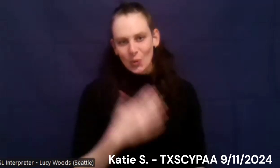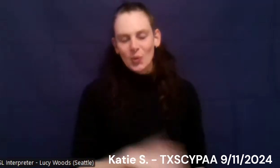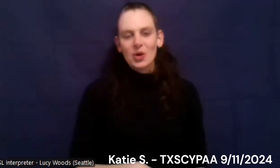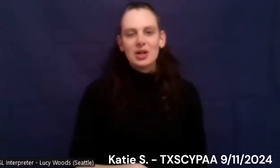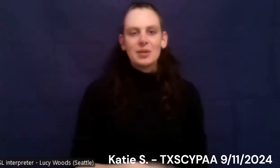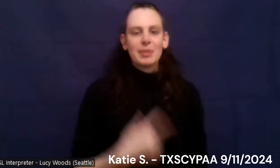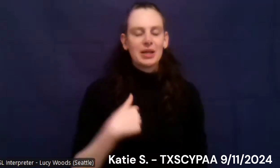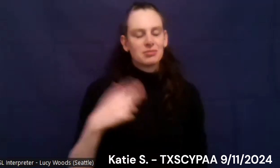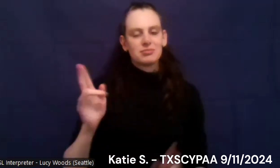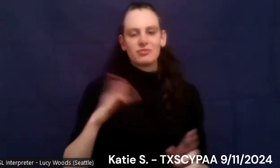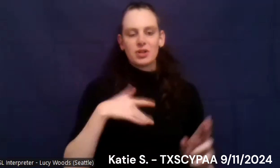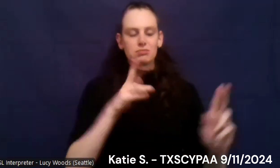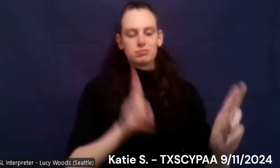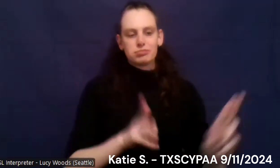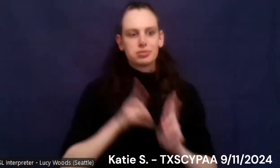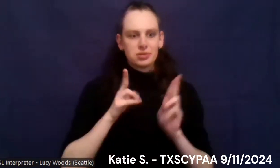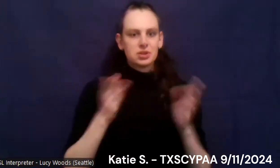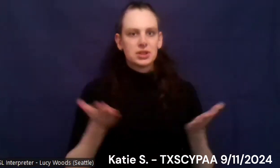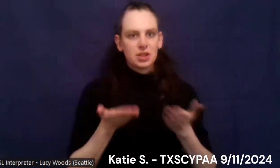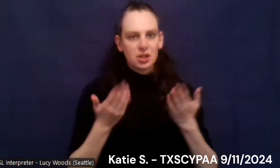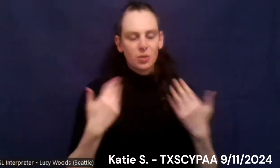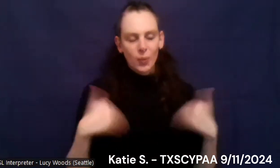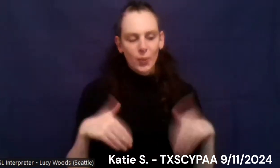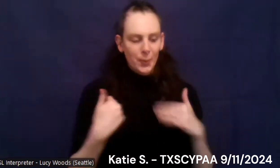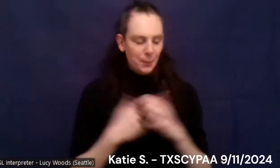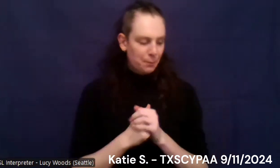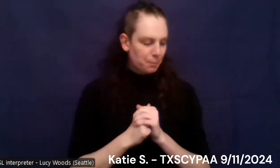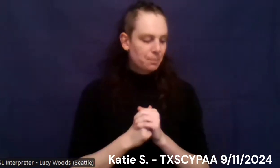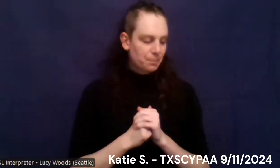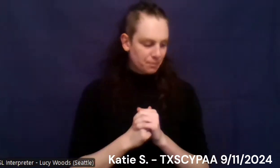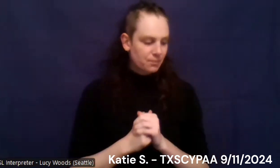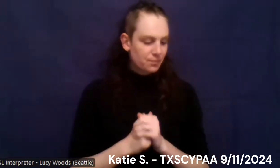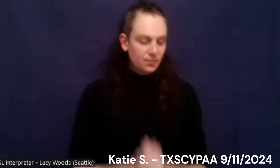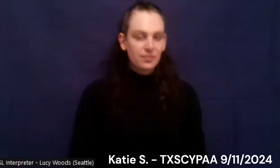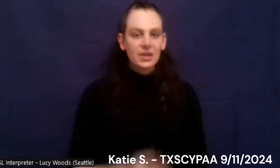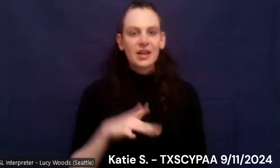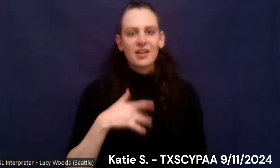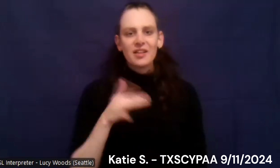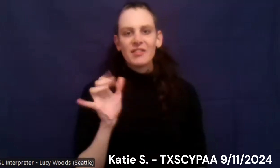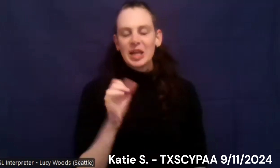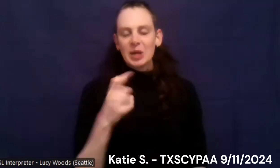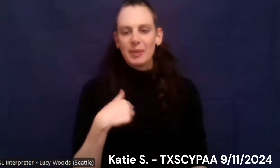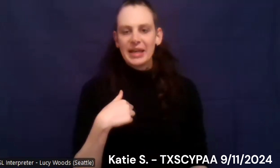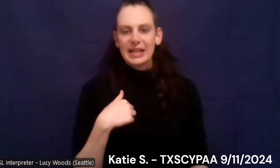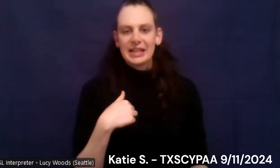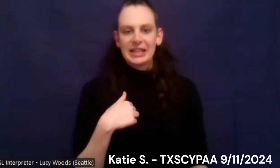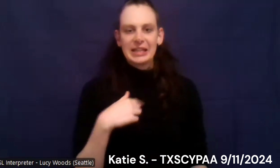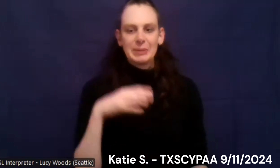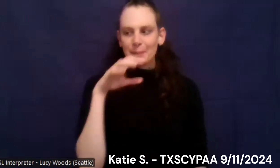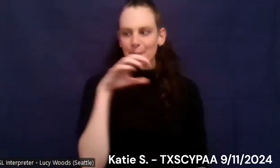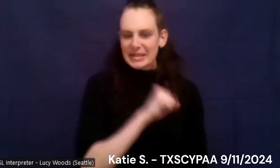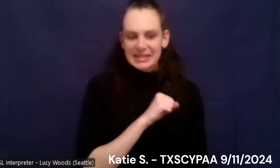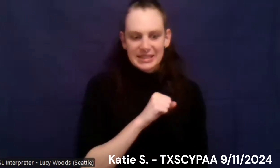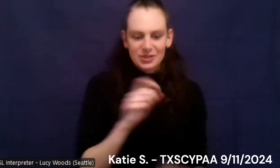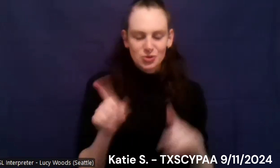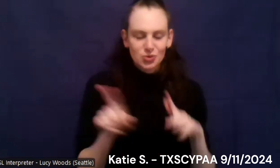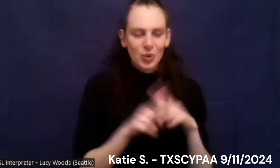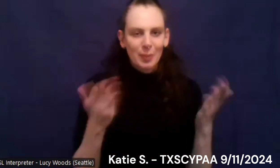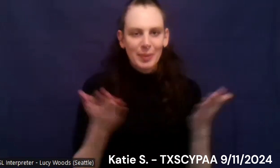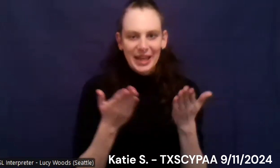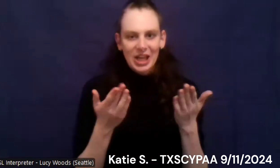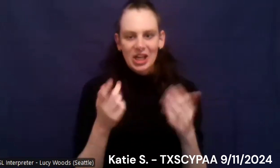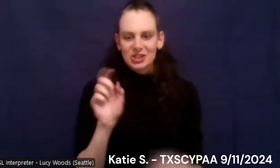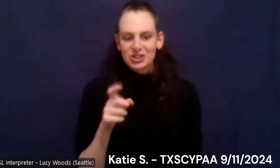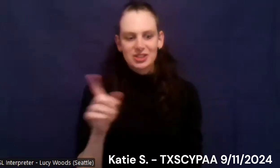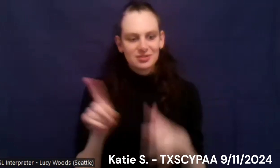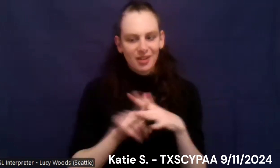I'm so honored to be here. And I feel like I have been missing out not coming to this meeting. But things happen